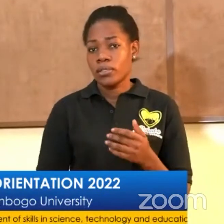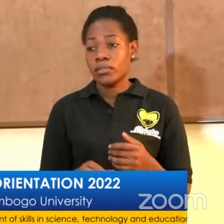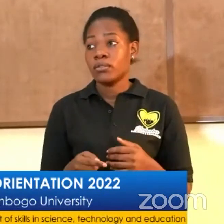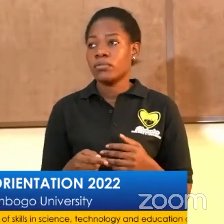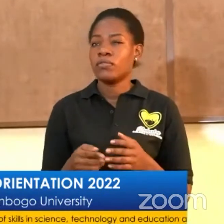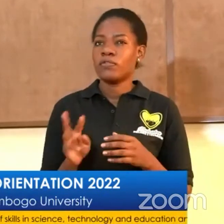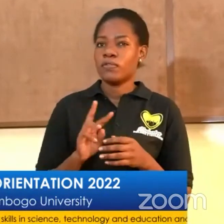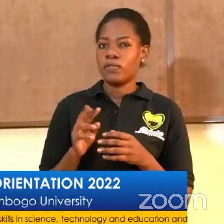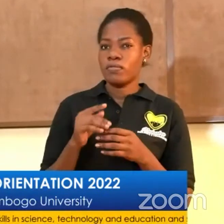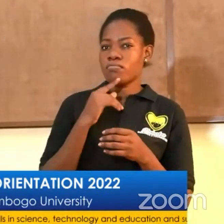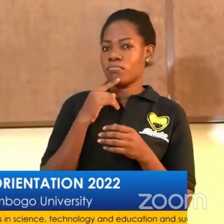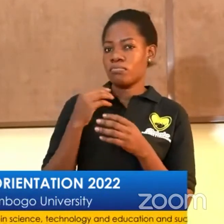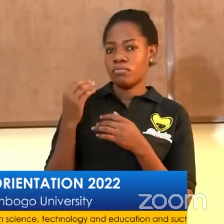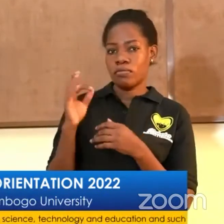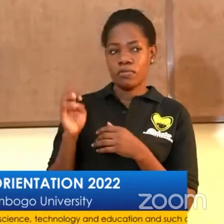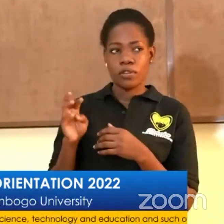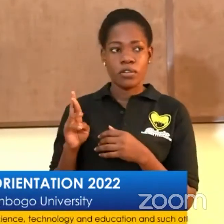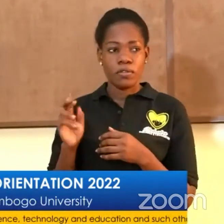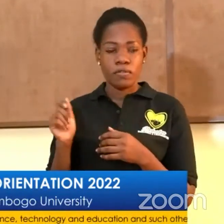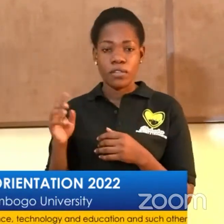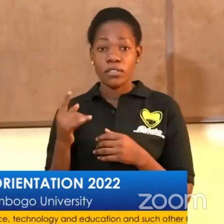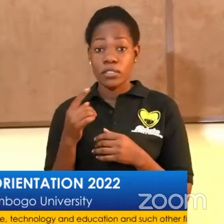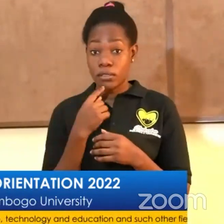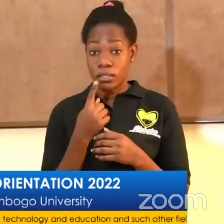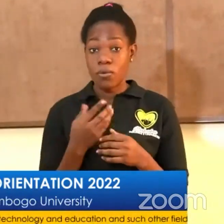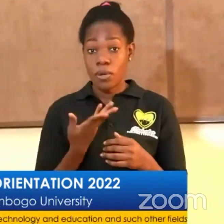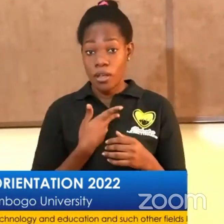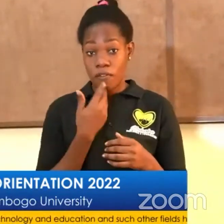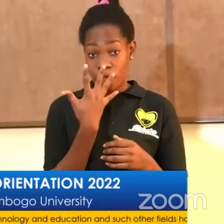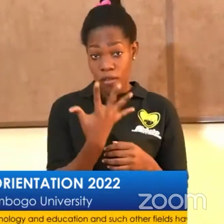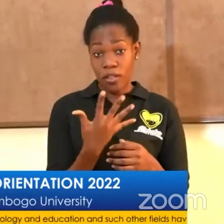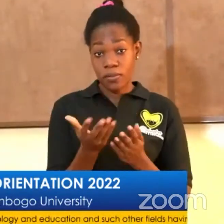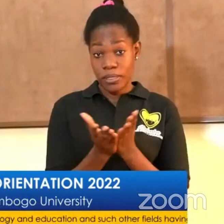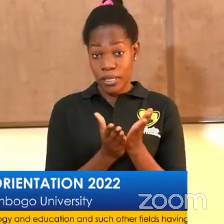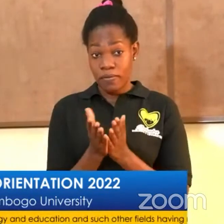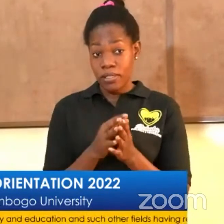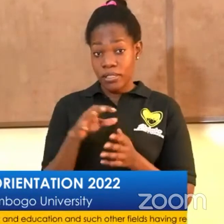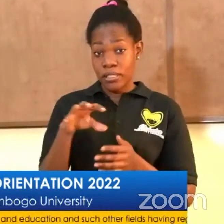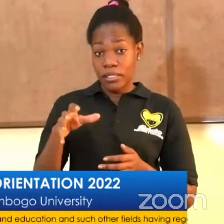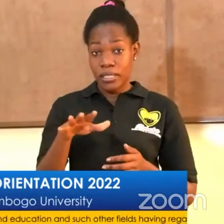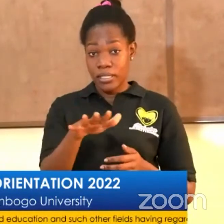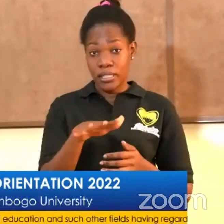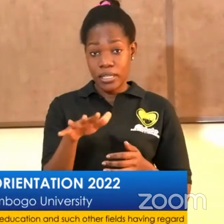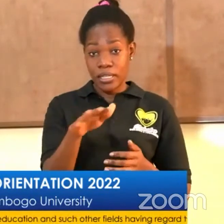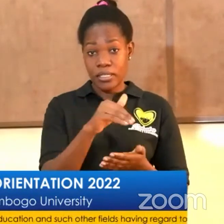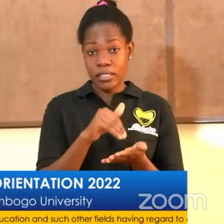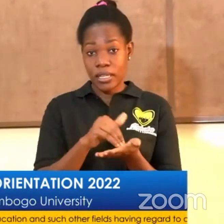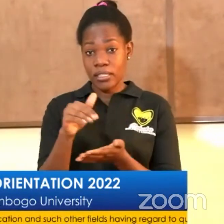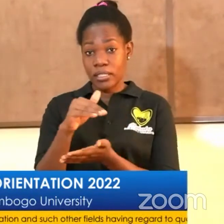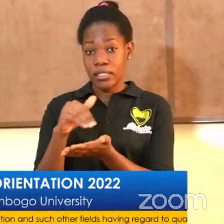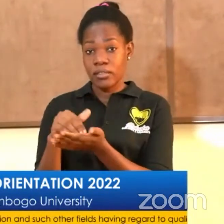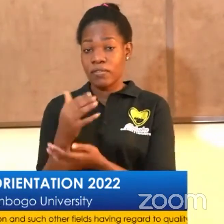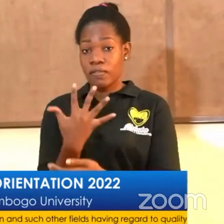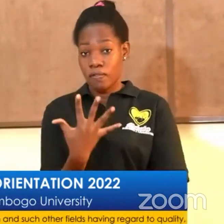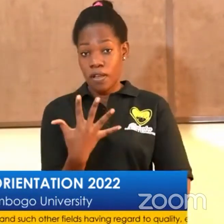we have 5 service centers. So at each of all those 5